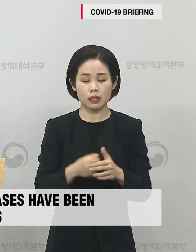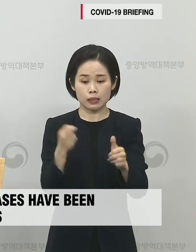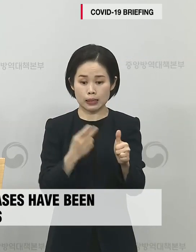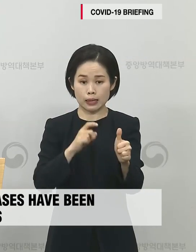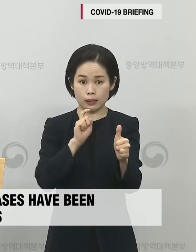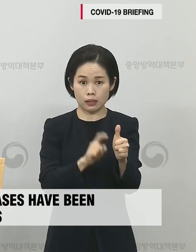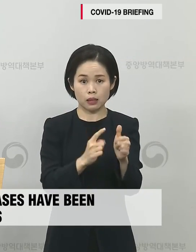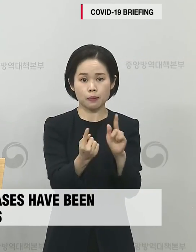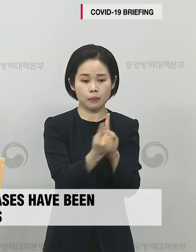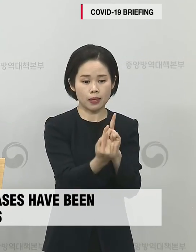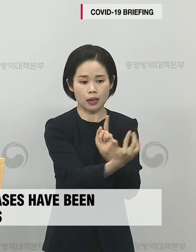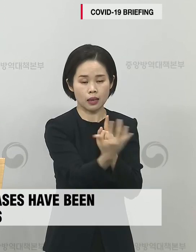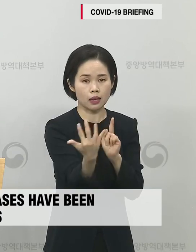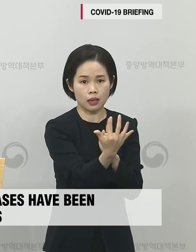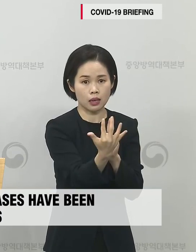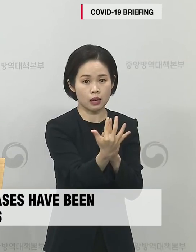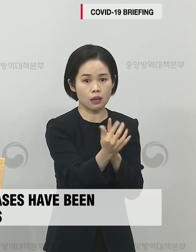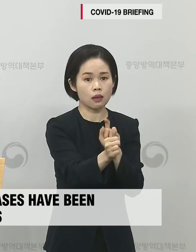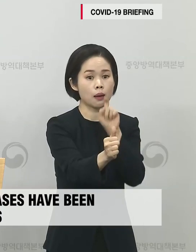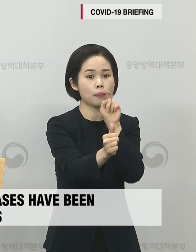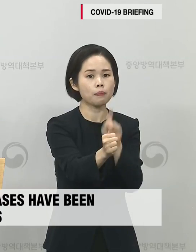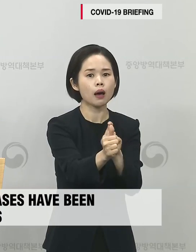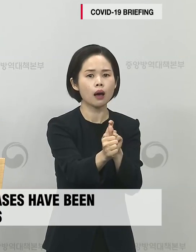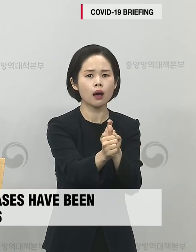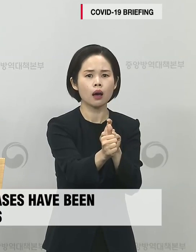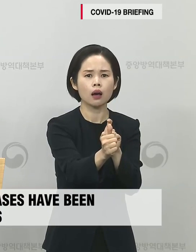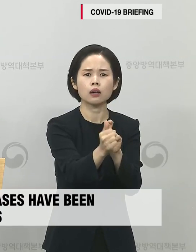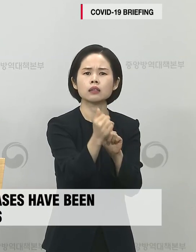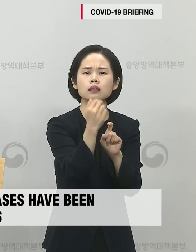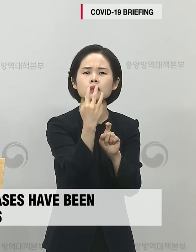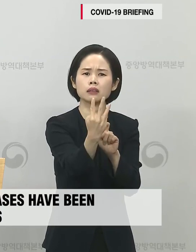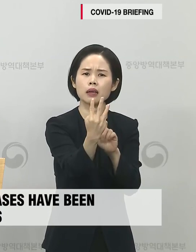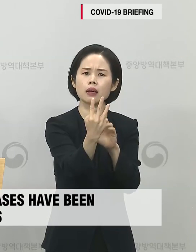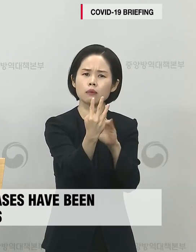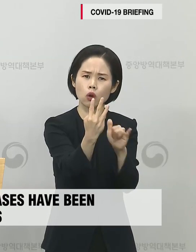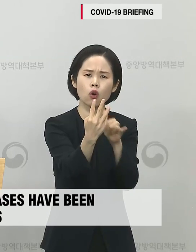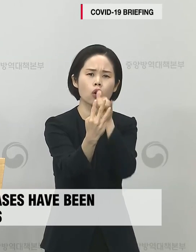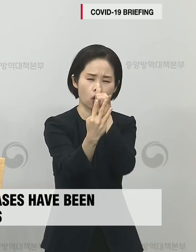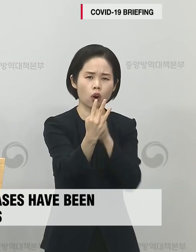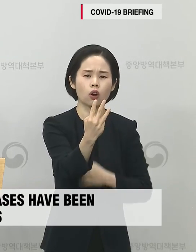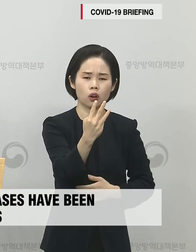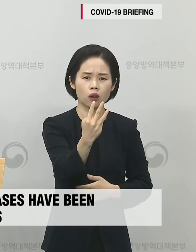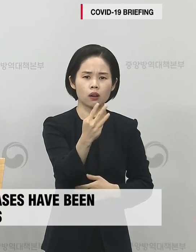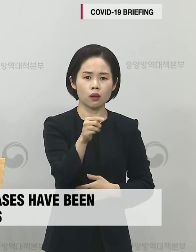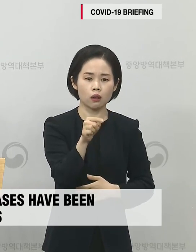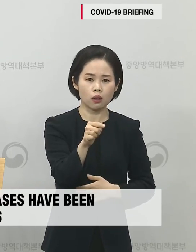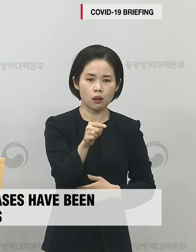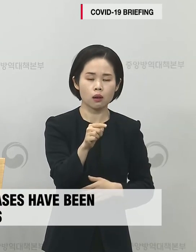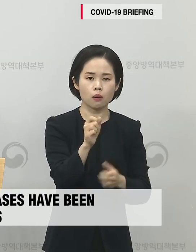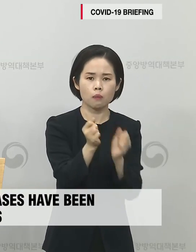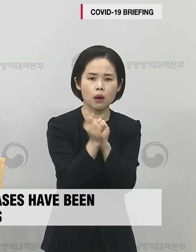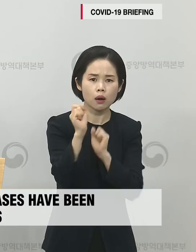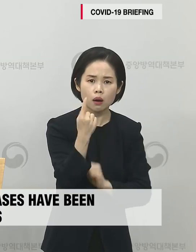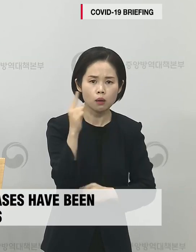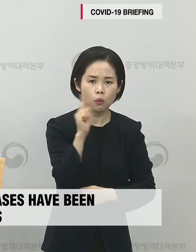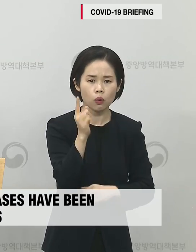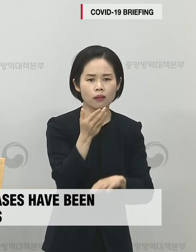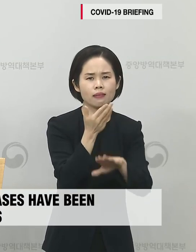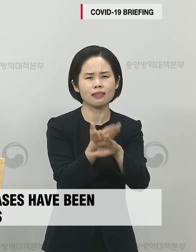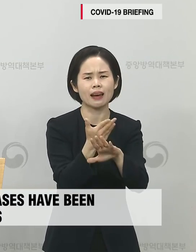cultivation testings all on 108 people all tested negative. And also we